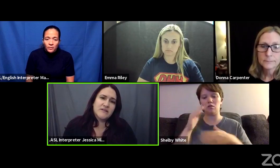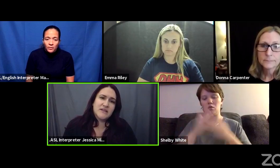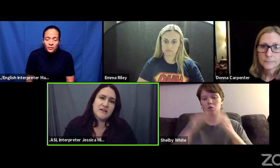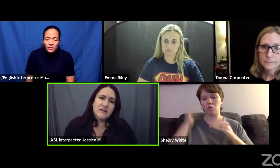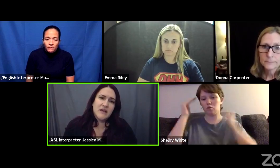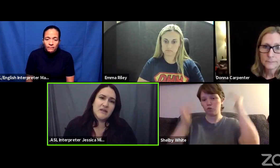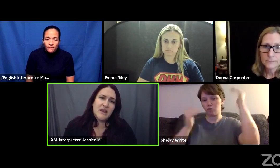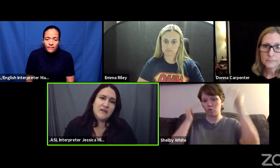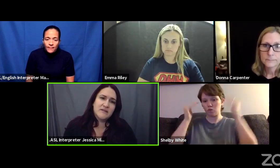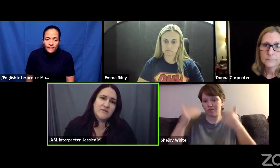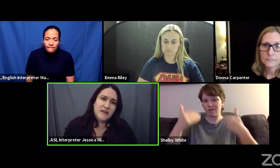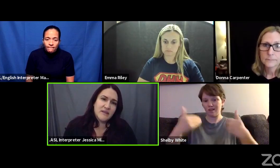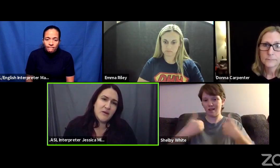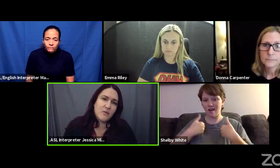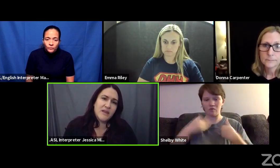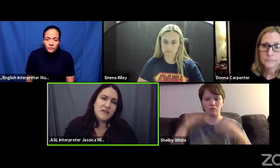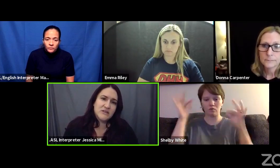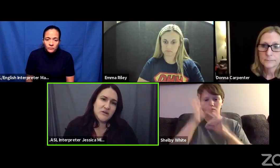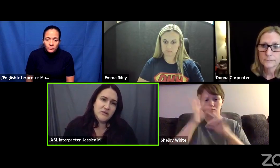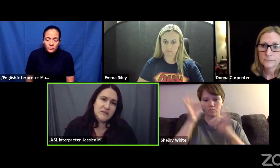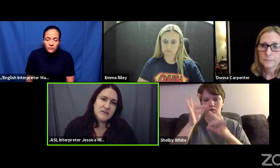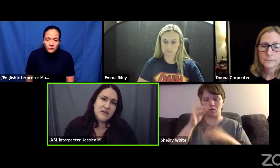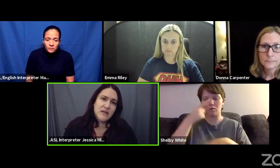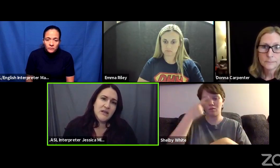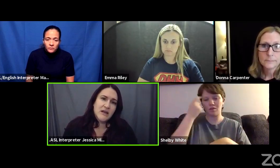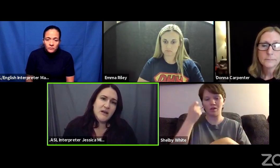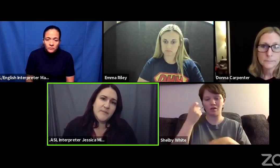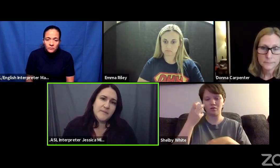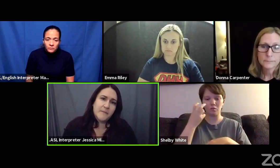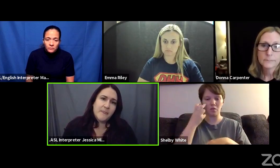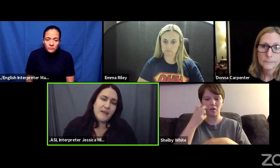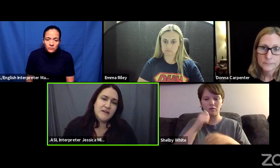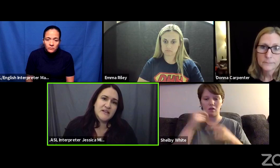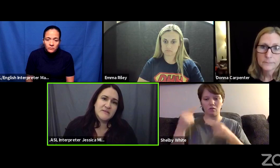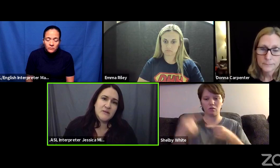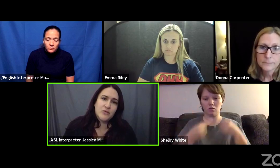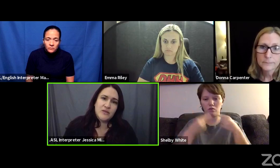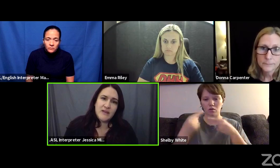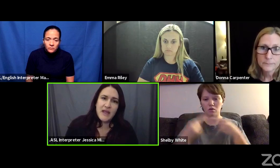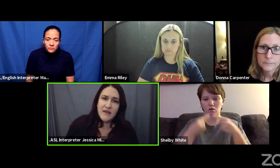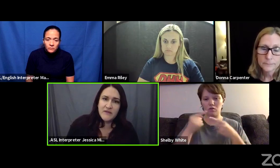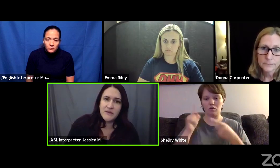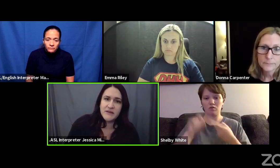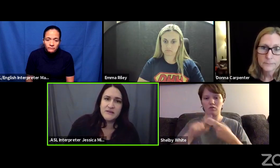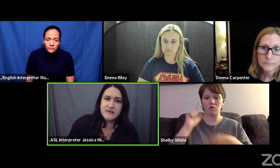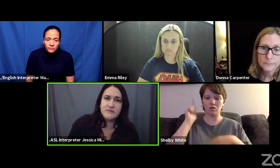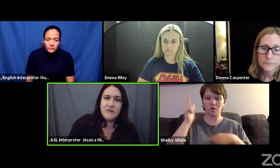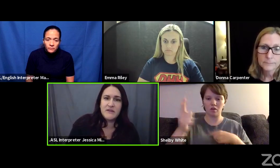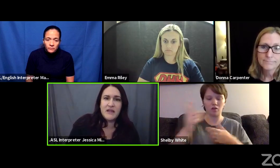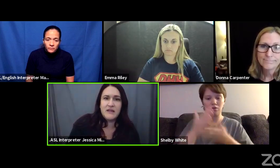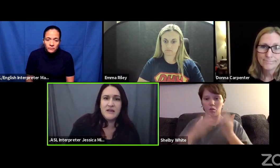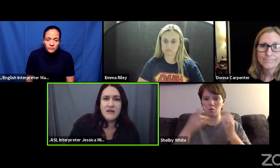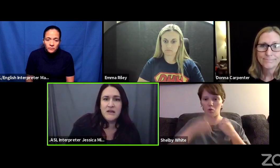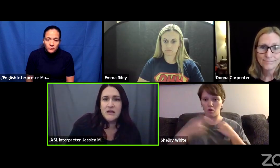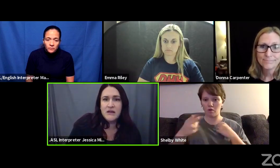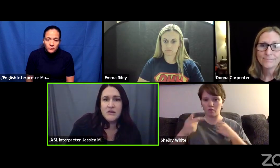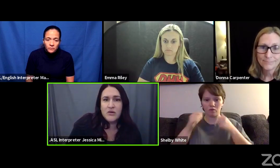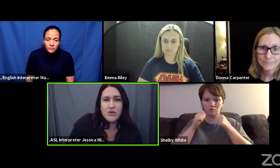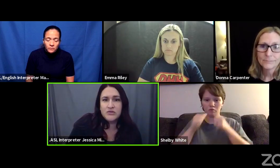research that I've seen, they have some finding that with adults, a lot of times they won't know that they have it because maybe